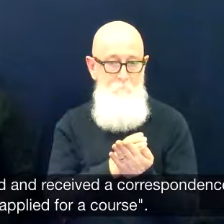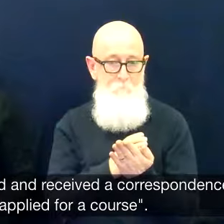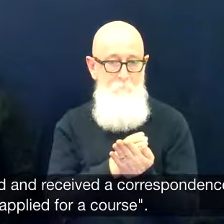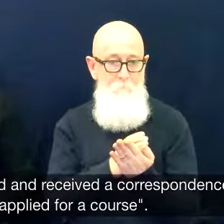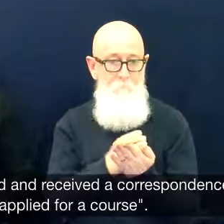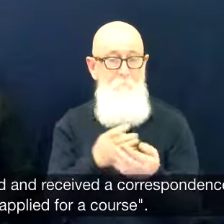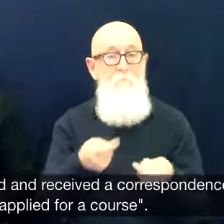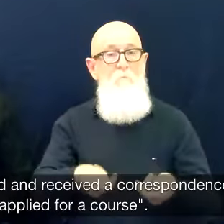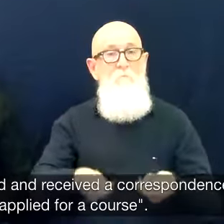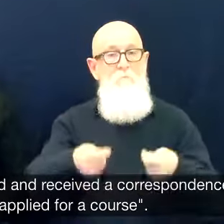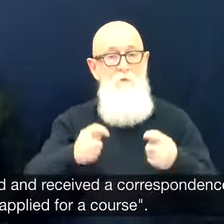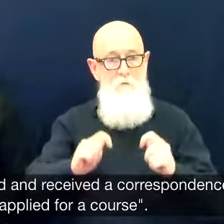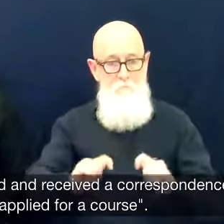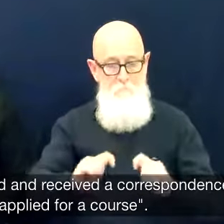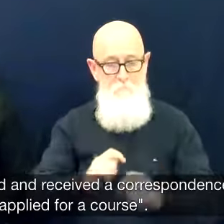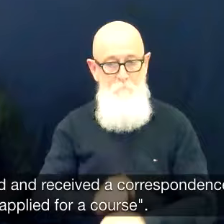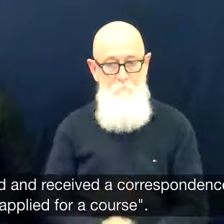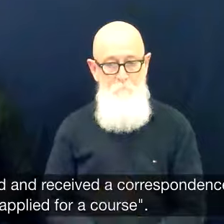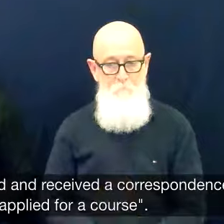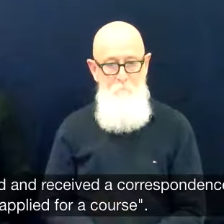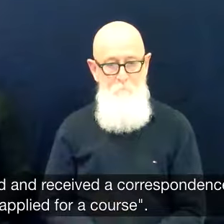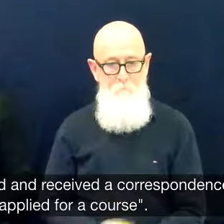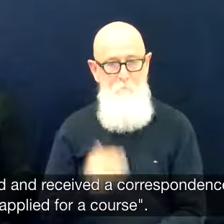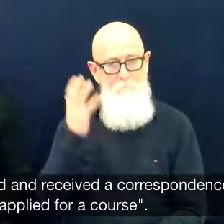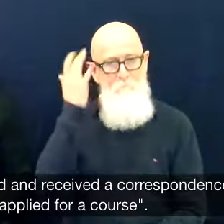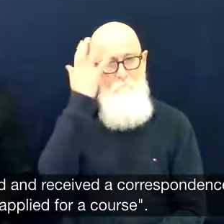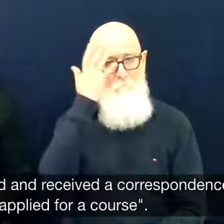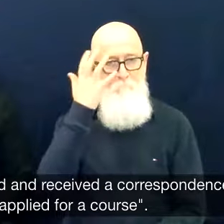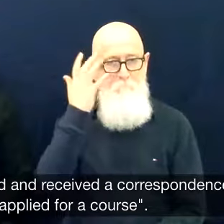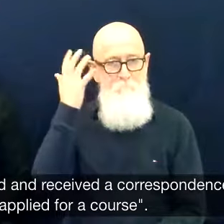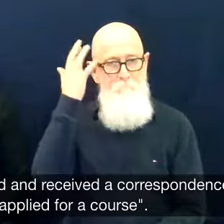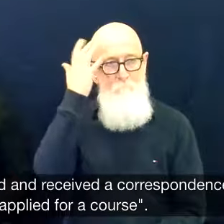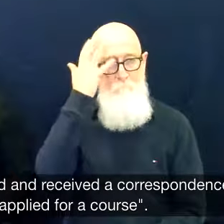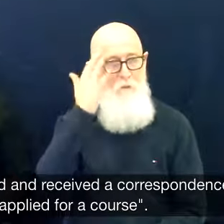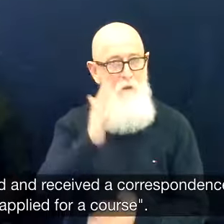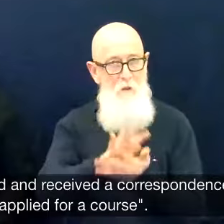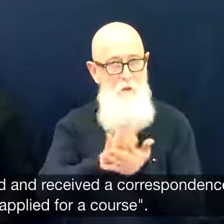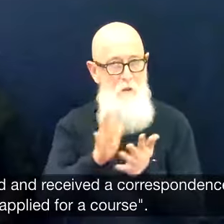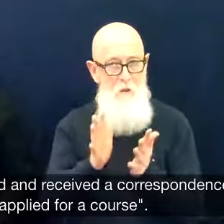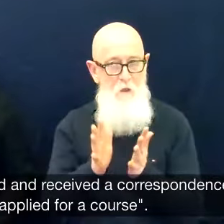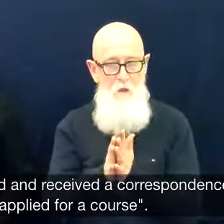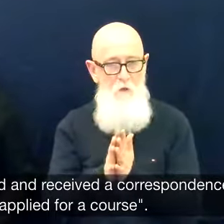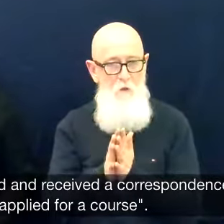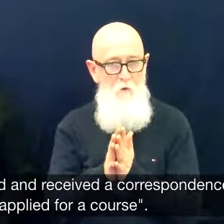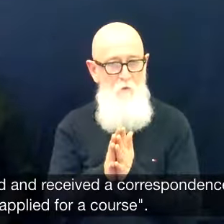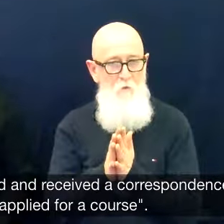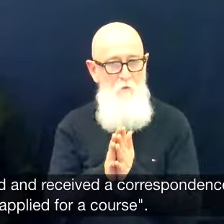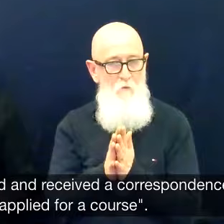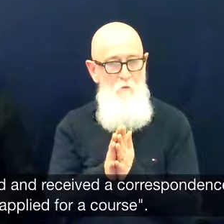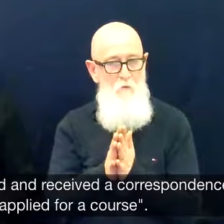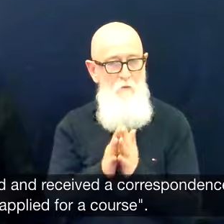Then you look at how will you gain and develop.